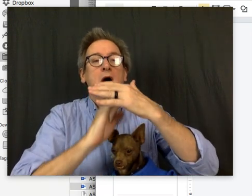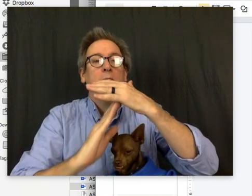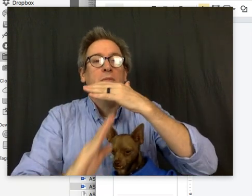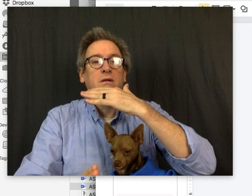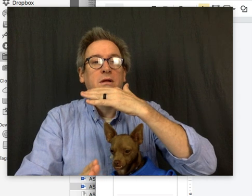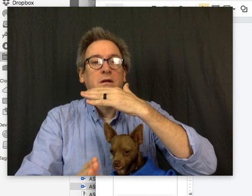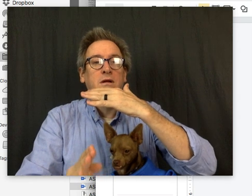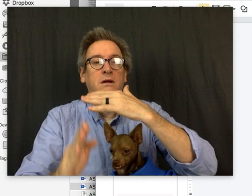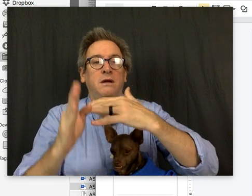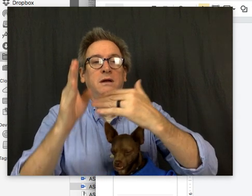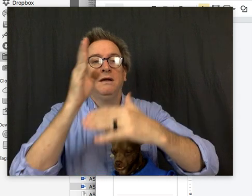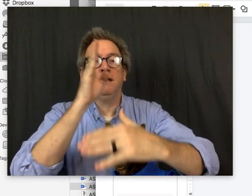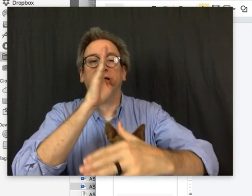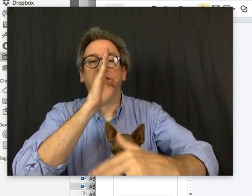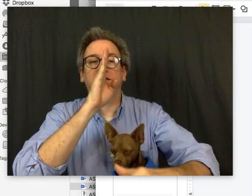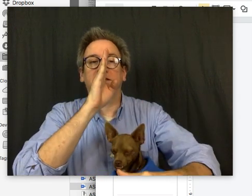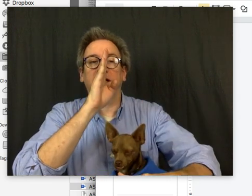humble.